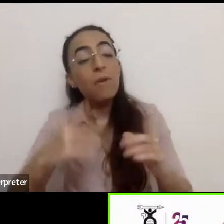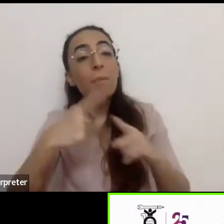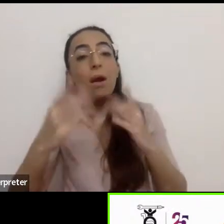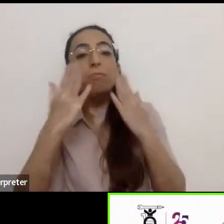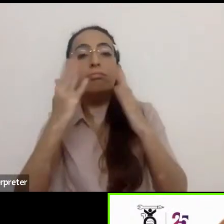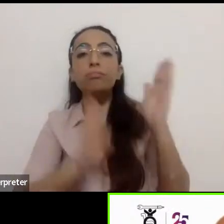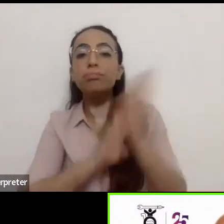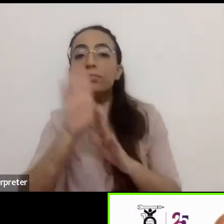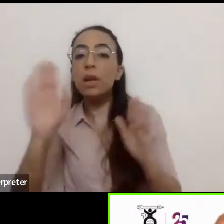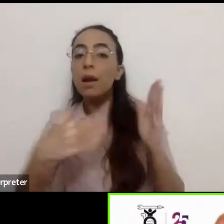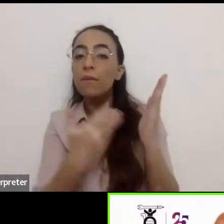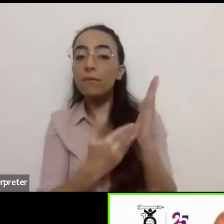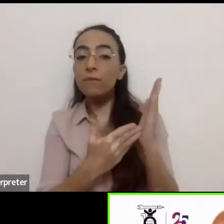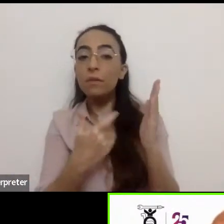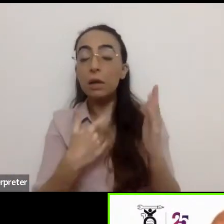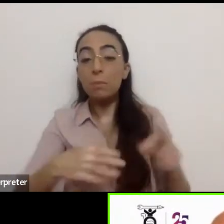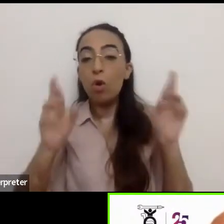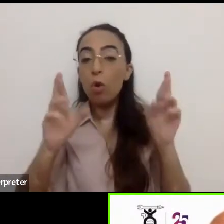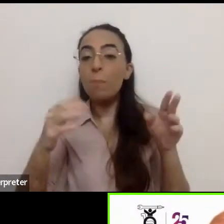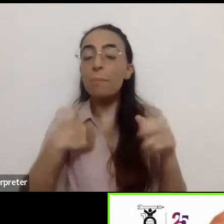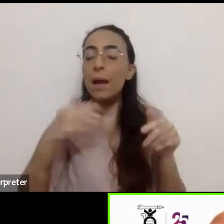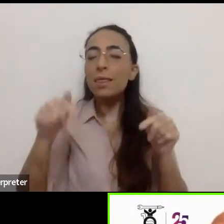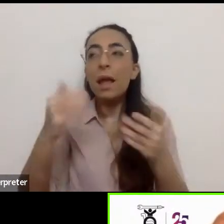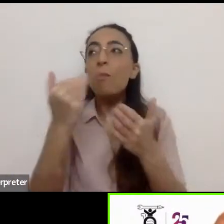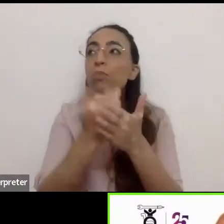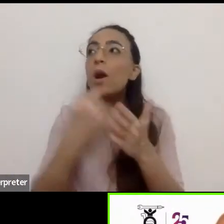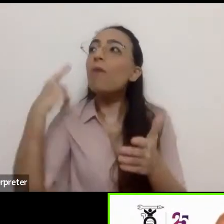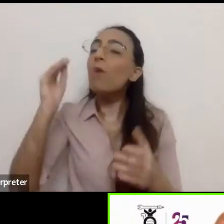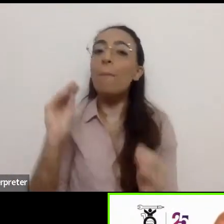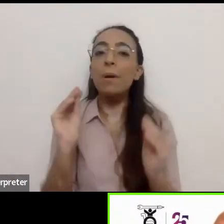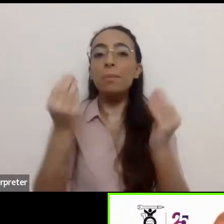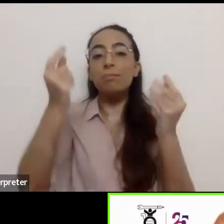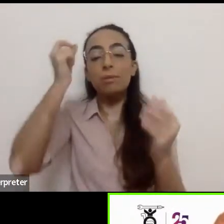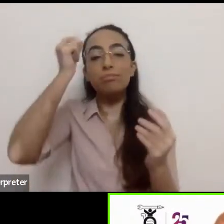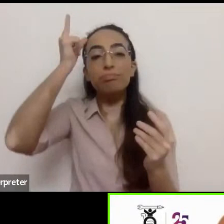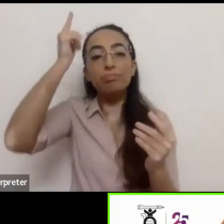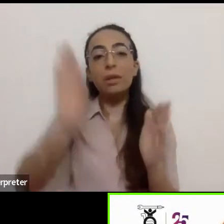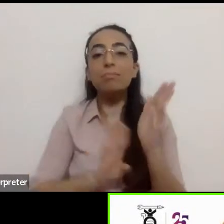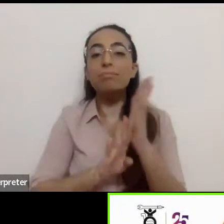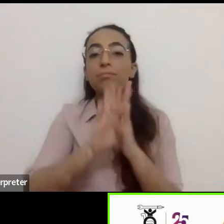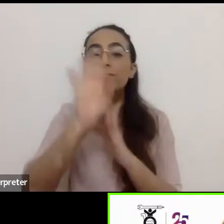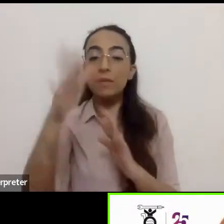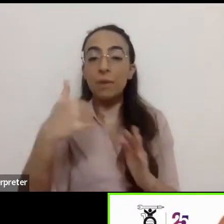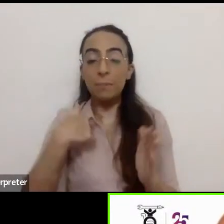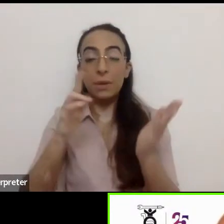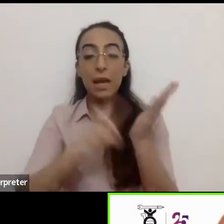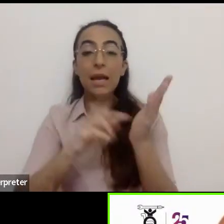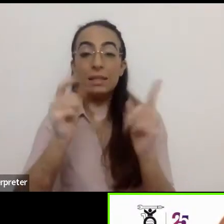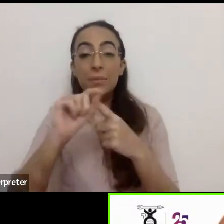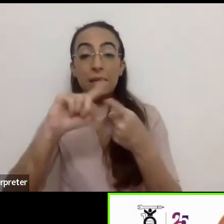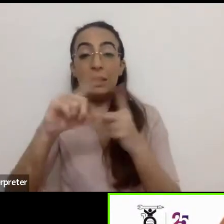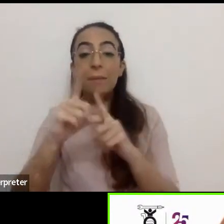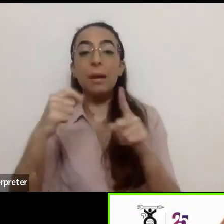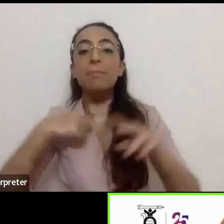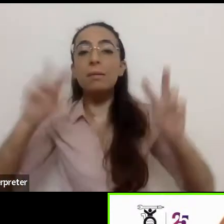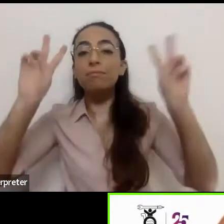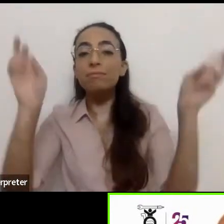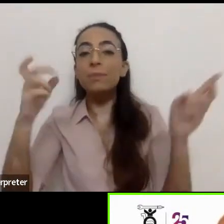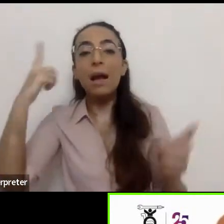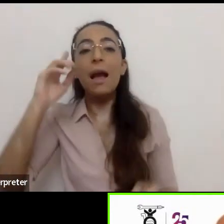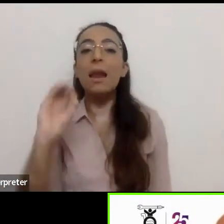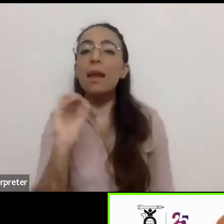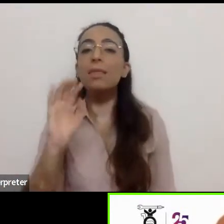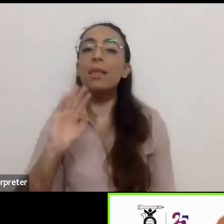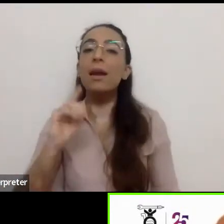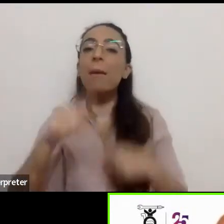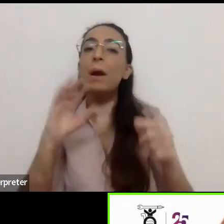lead to, I would say, a better understanding. So our motto in NCPEDP and the disability group is nothing about us